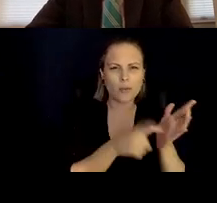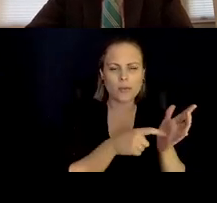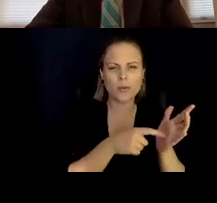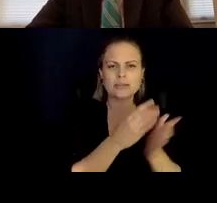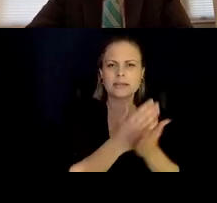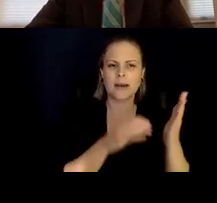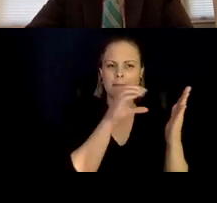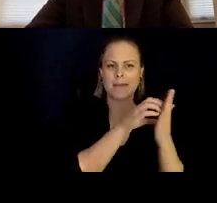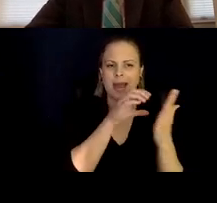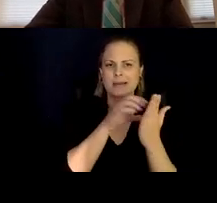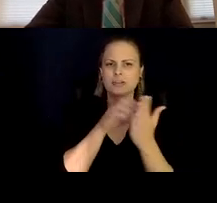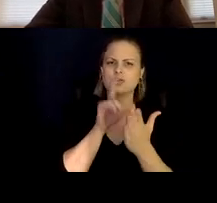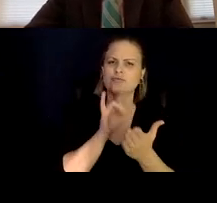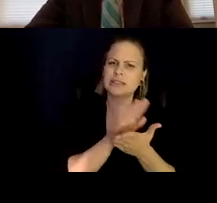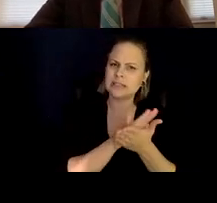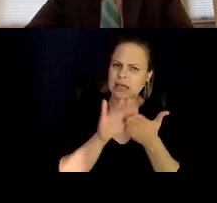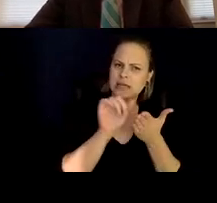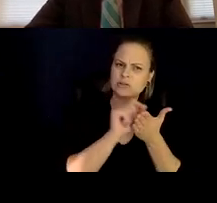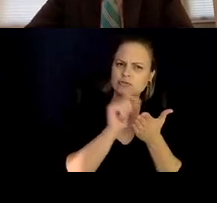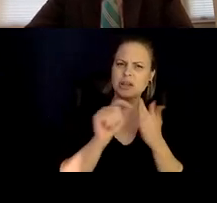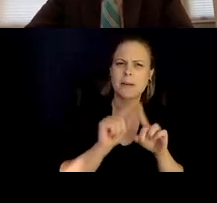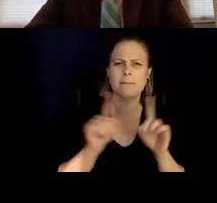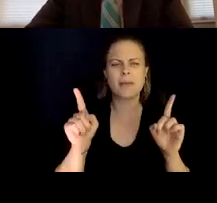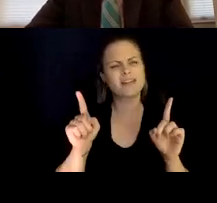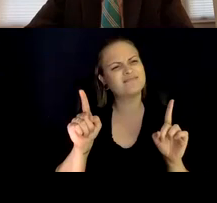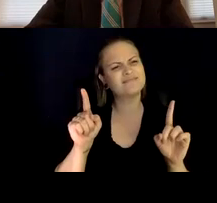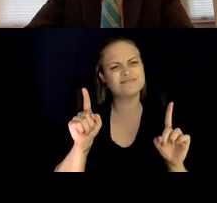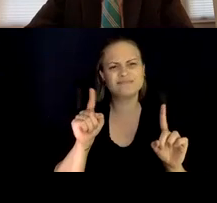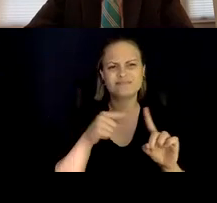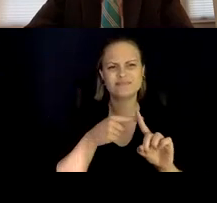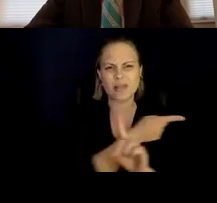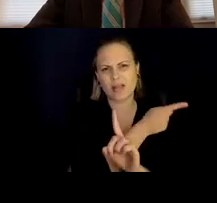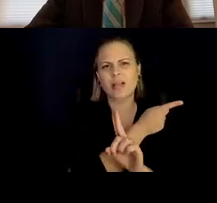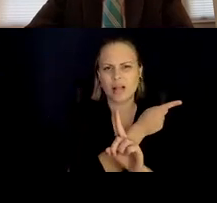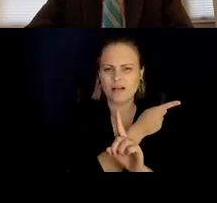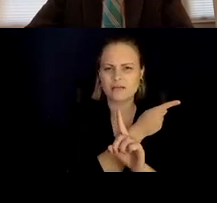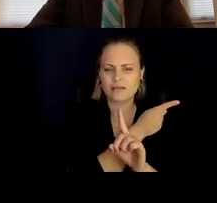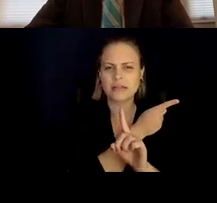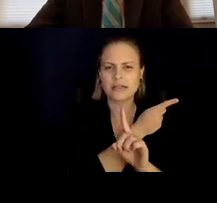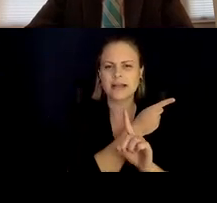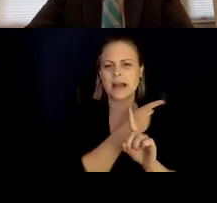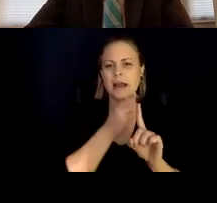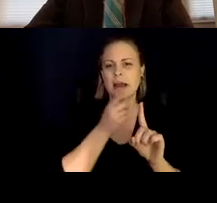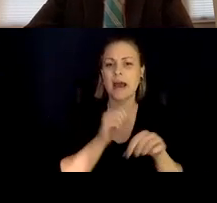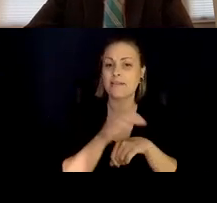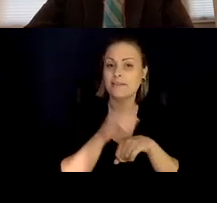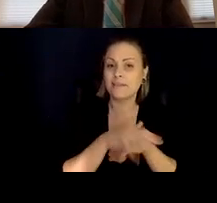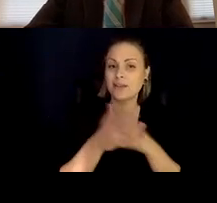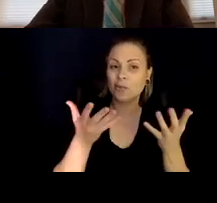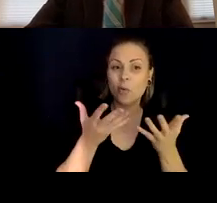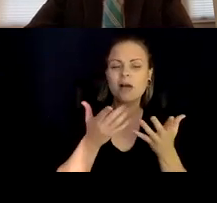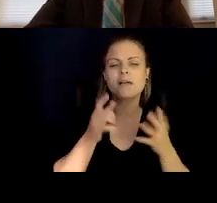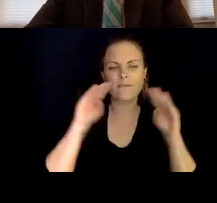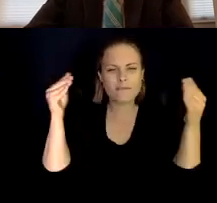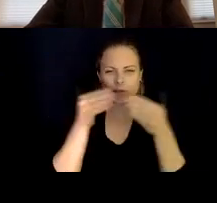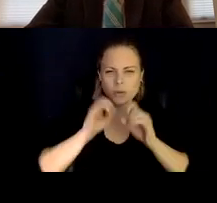very nicely written, but they were really kind of off the main focus. And the advice was to focus clearly. So